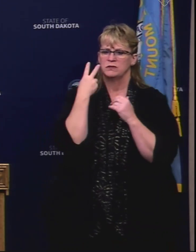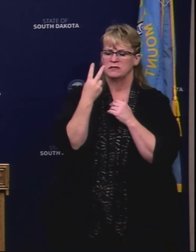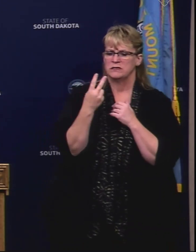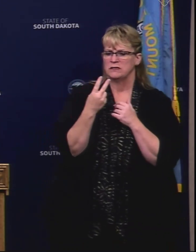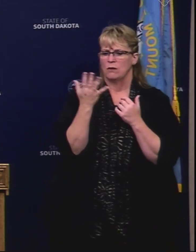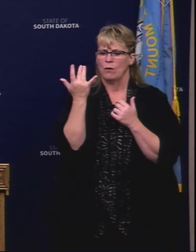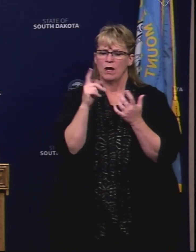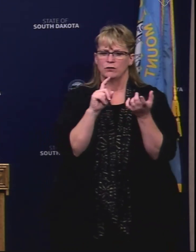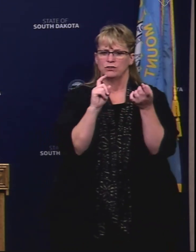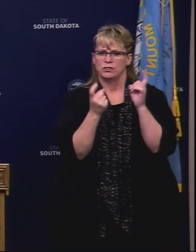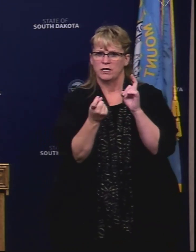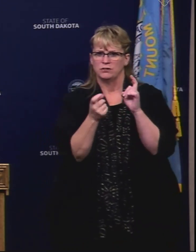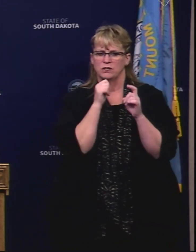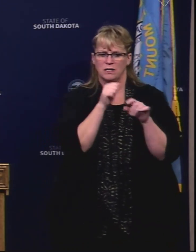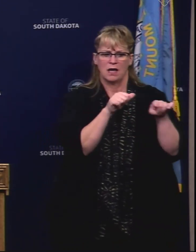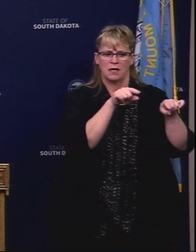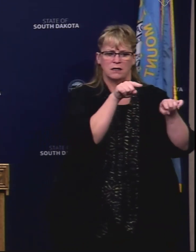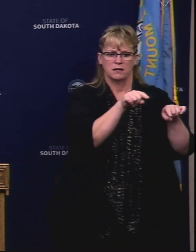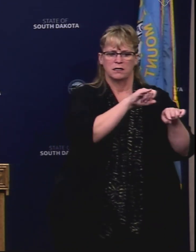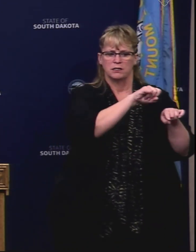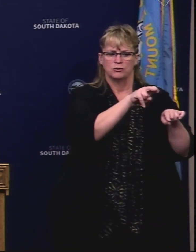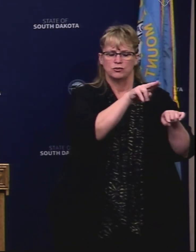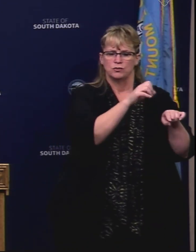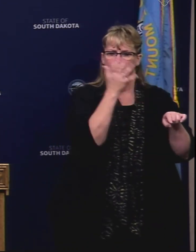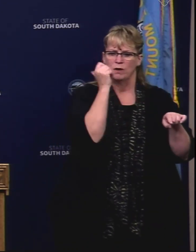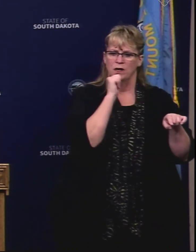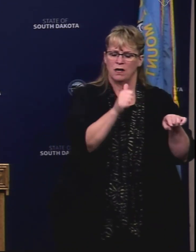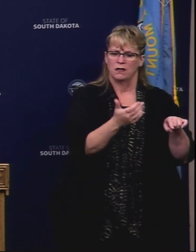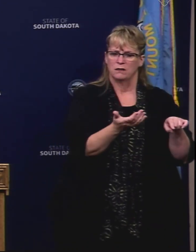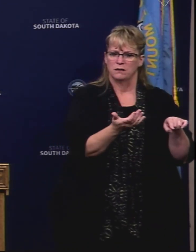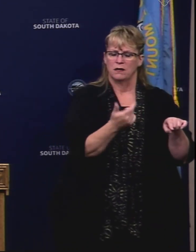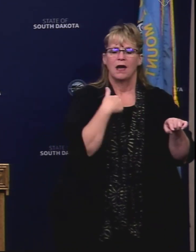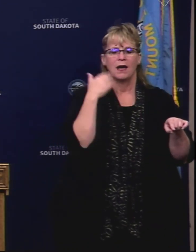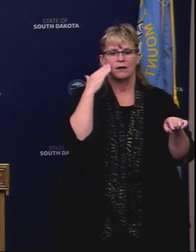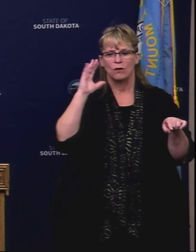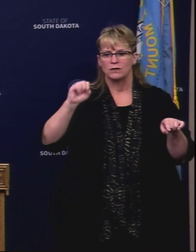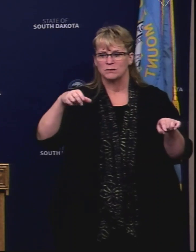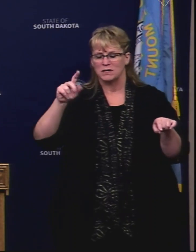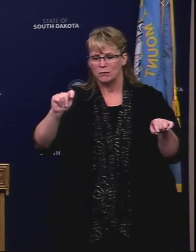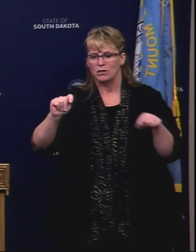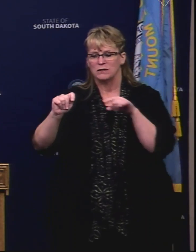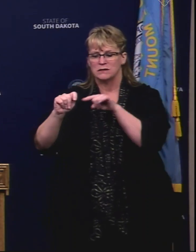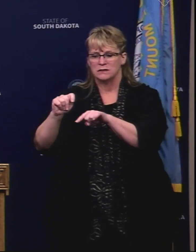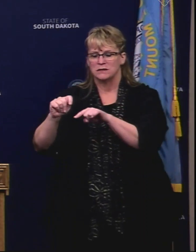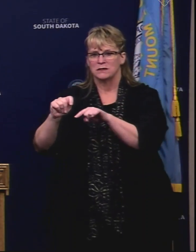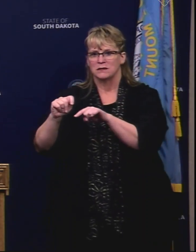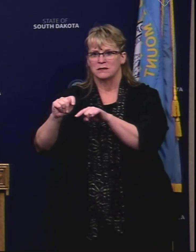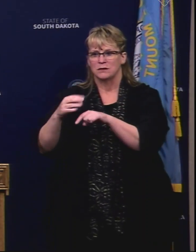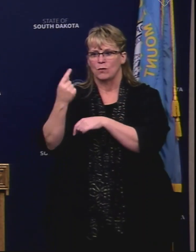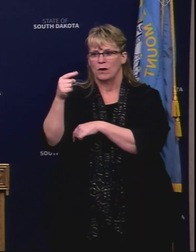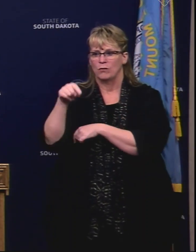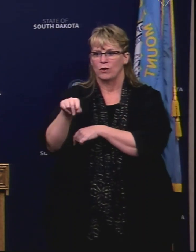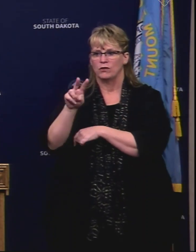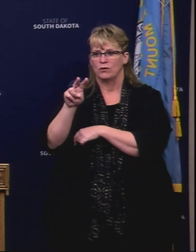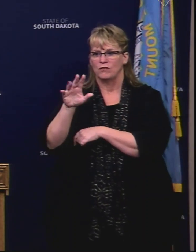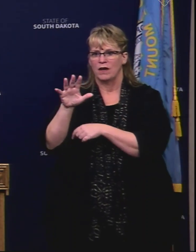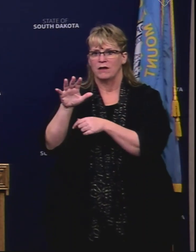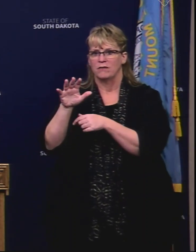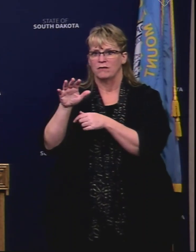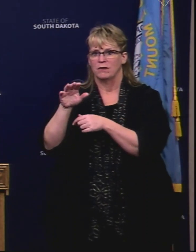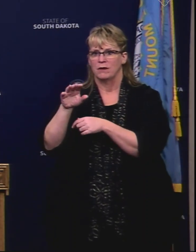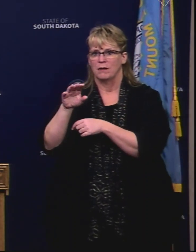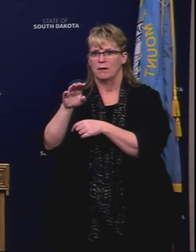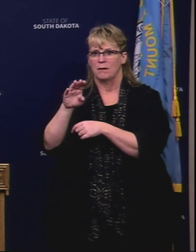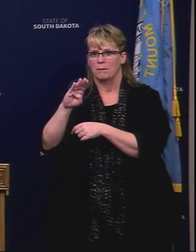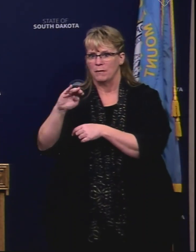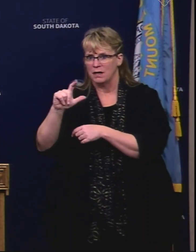you believe that there might not be a session needed in June. And I know September's kind of tied to the $1.25 billion flexibility.